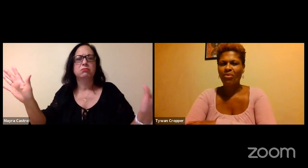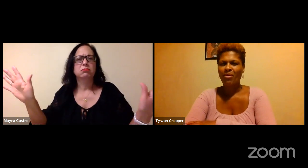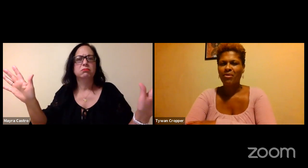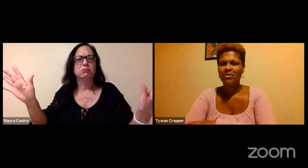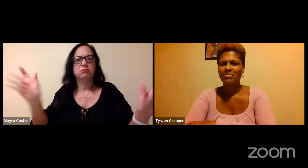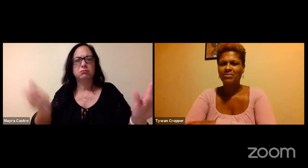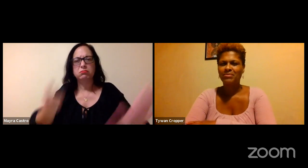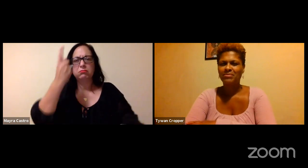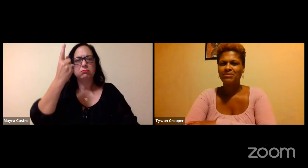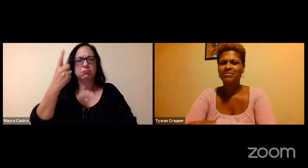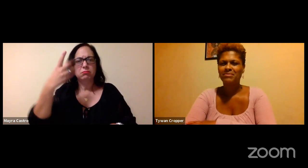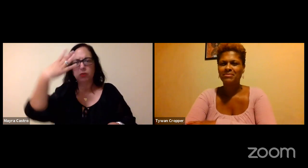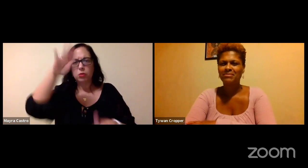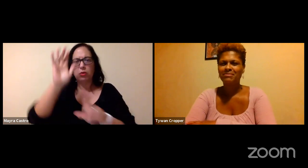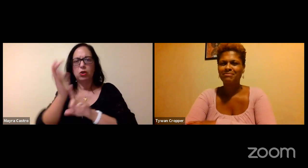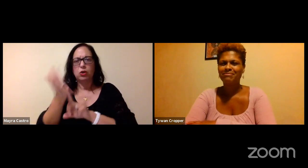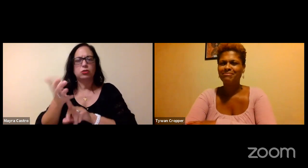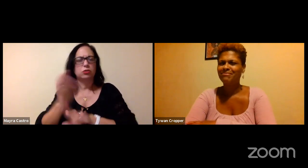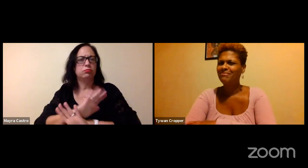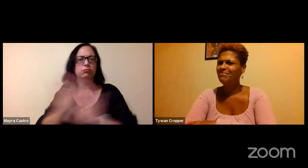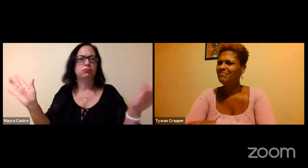communicate.